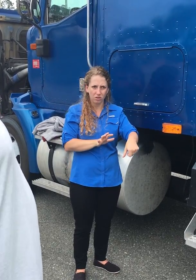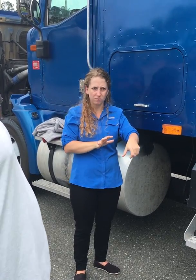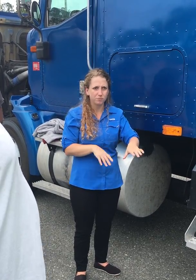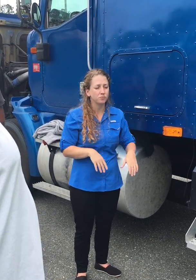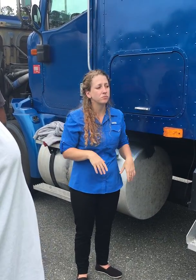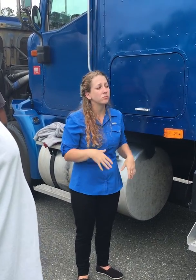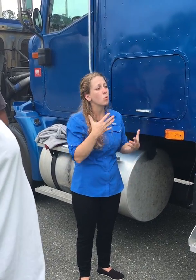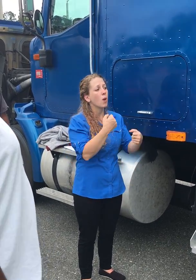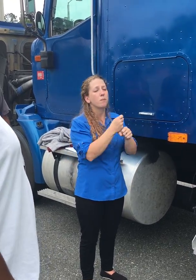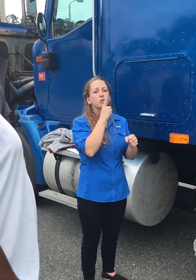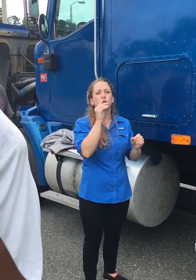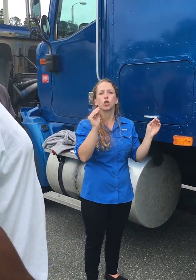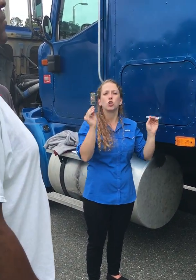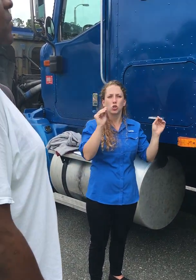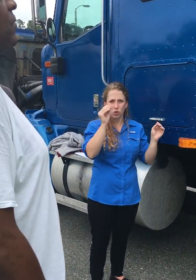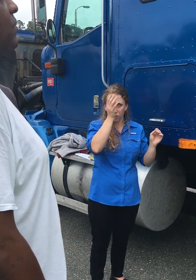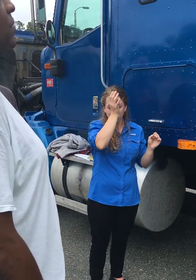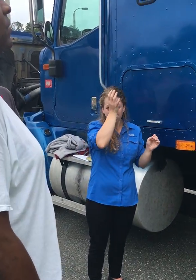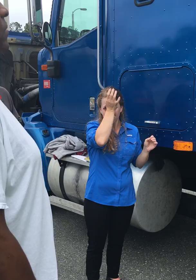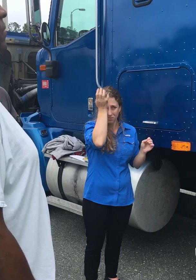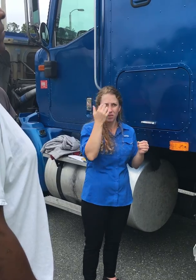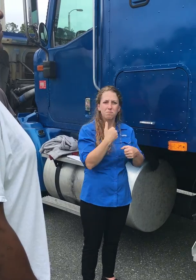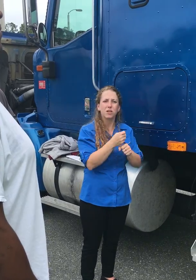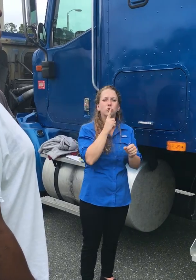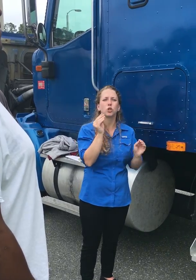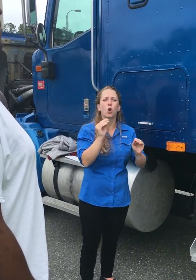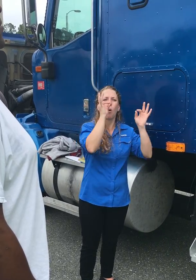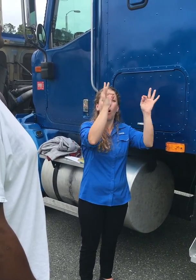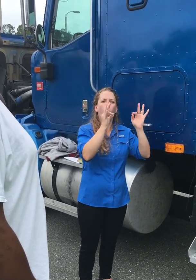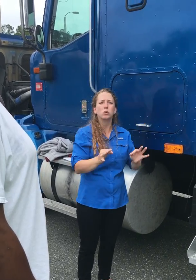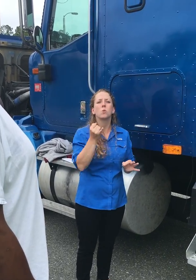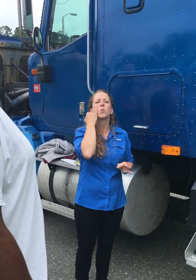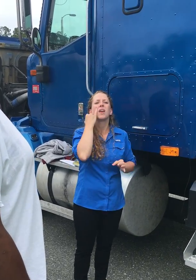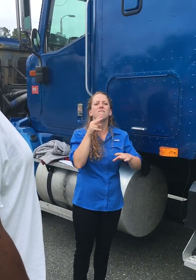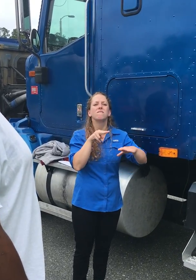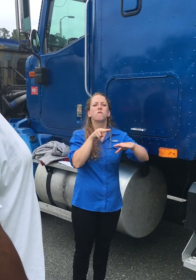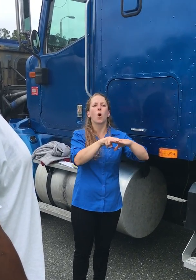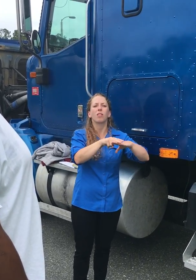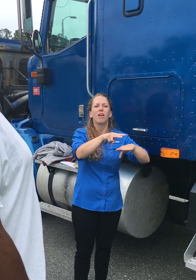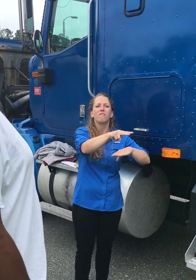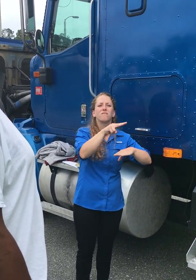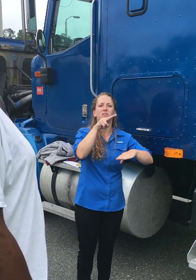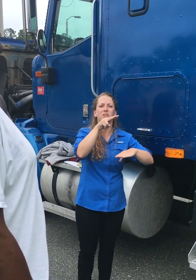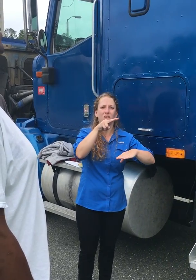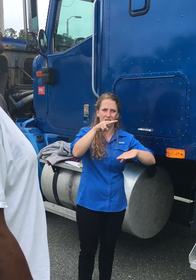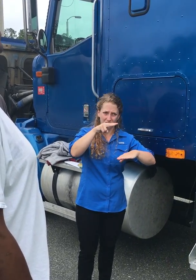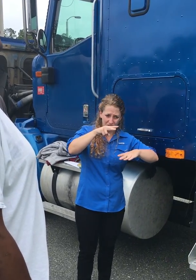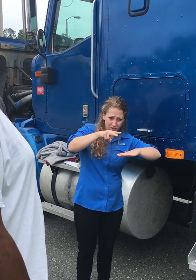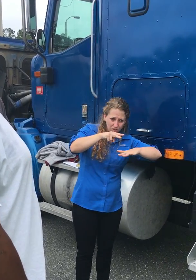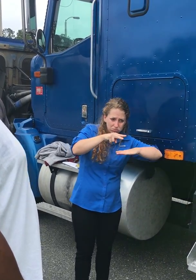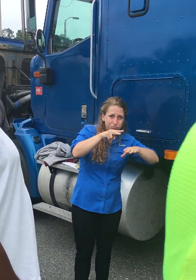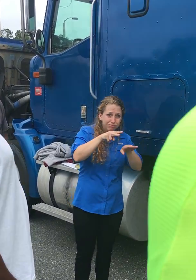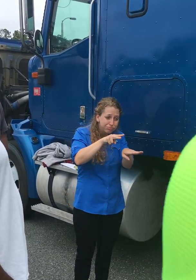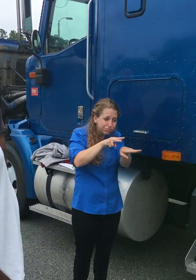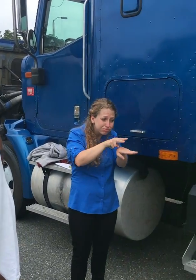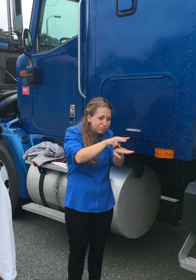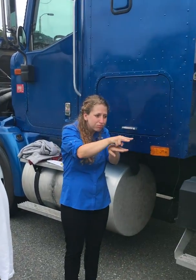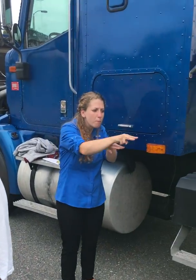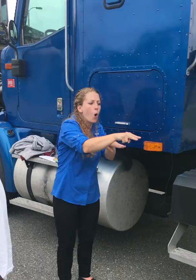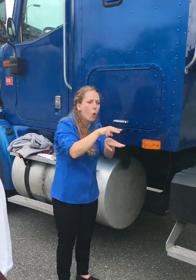like a forklift has punched a fork through it. And I want to make sure that all the sheet metal is intact, it's not flapping around, all my